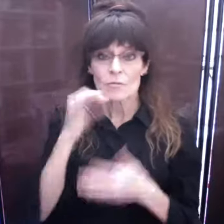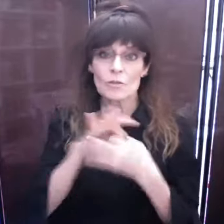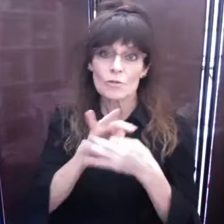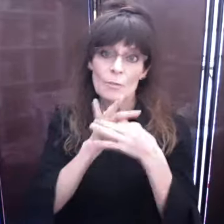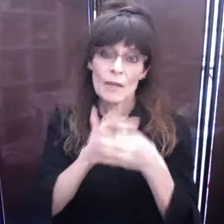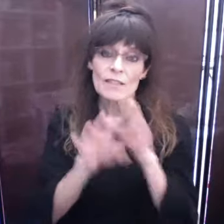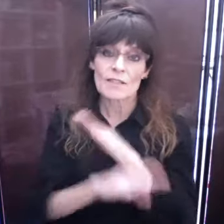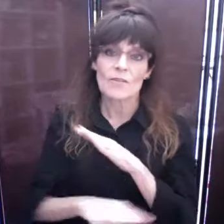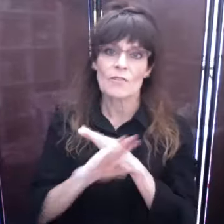forward. So,